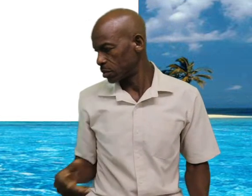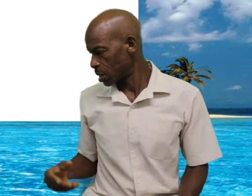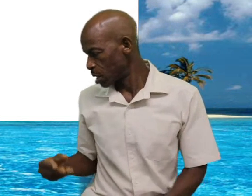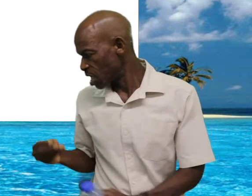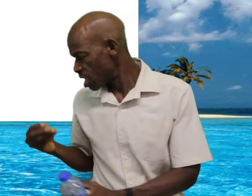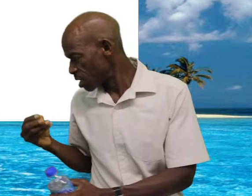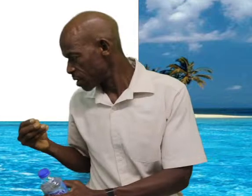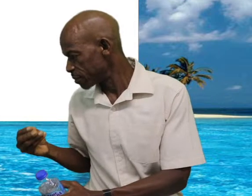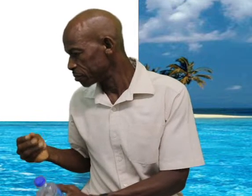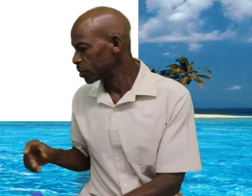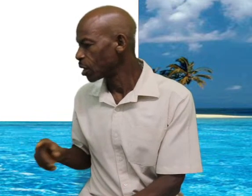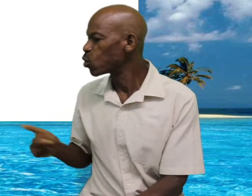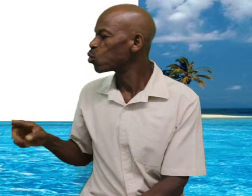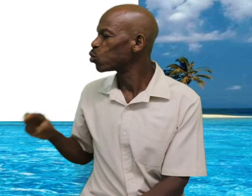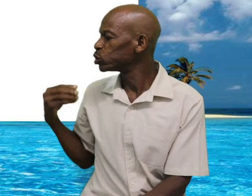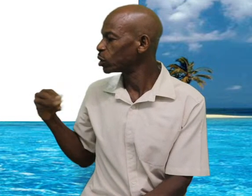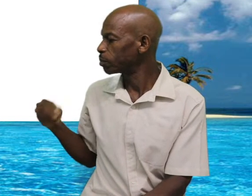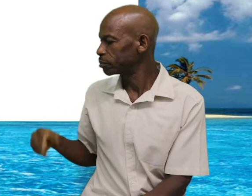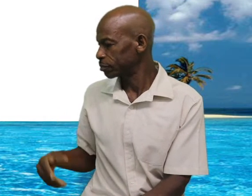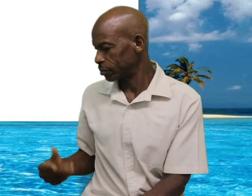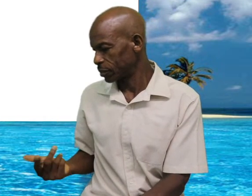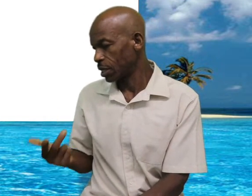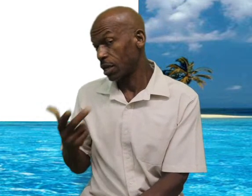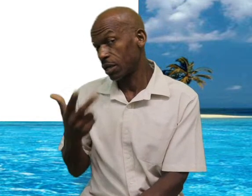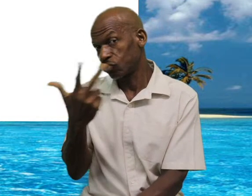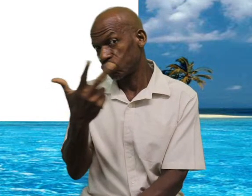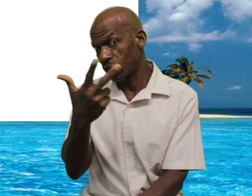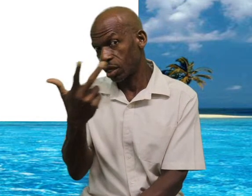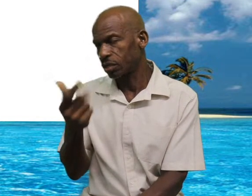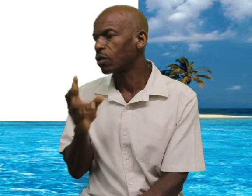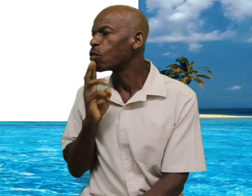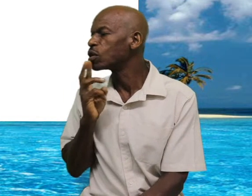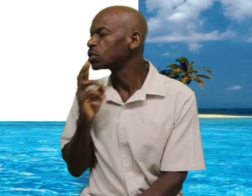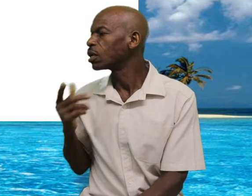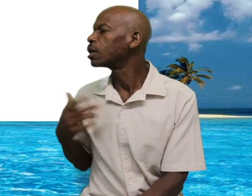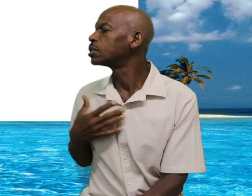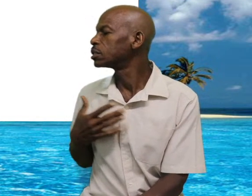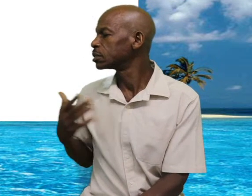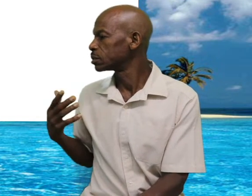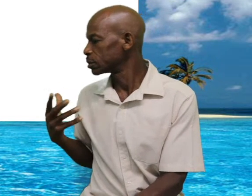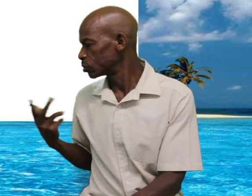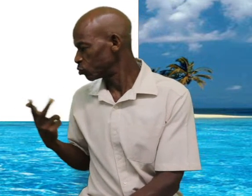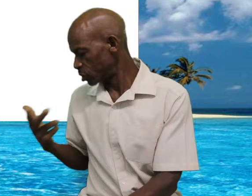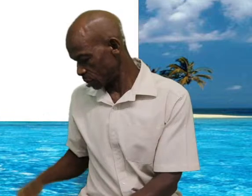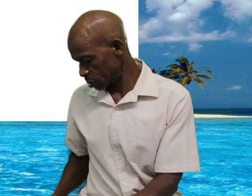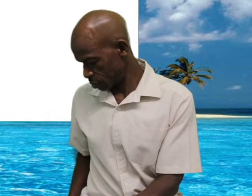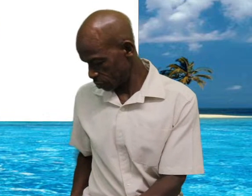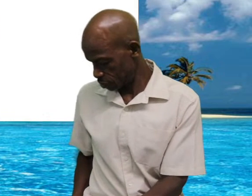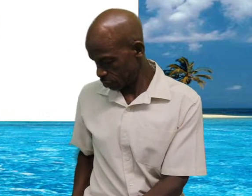whatever. I bought it. It belongs to me. Ownership.